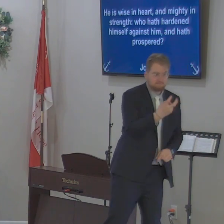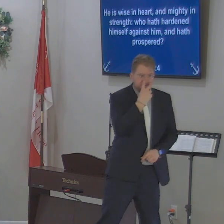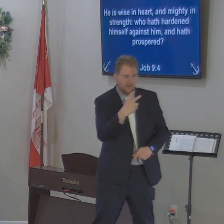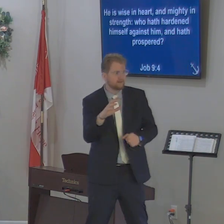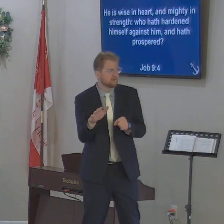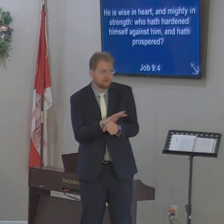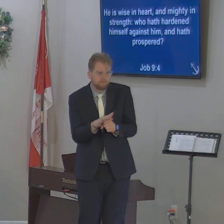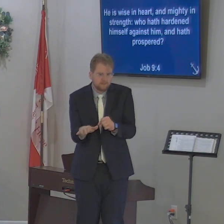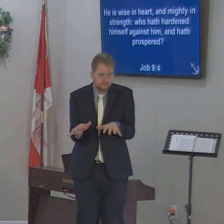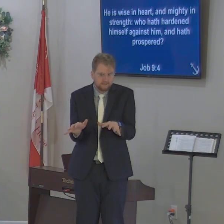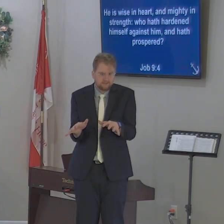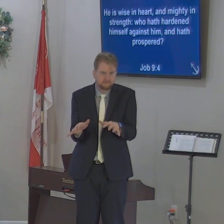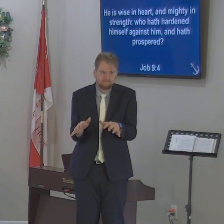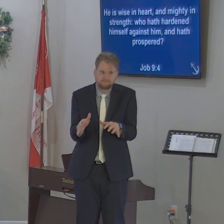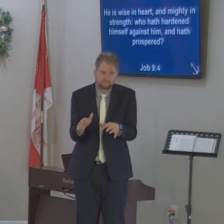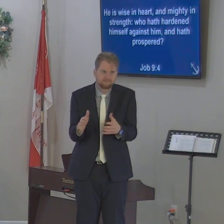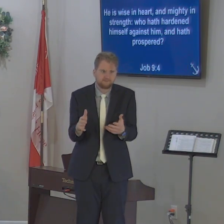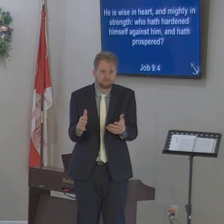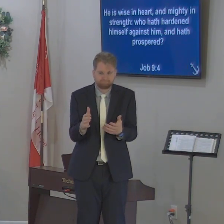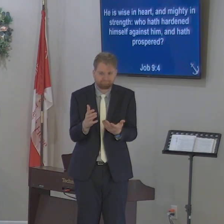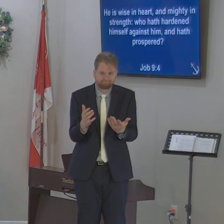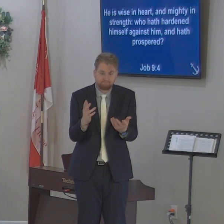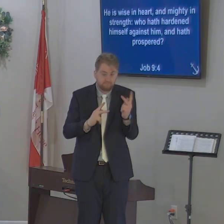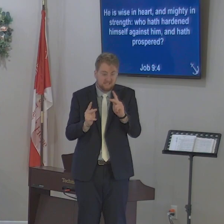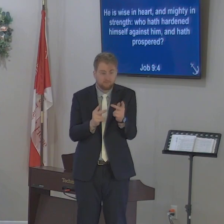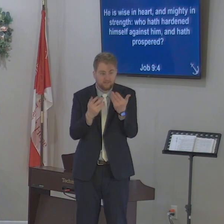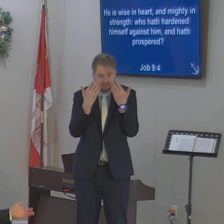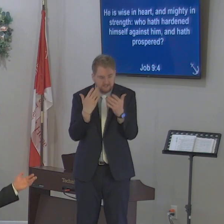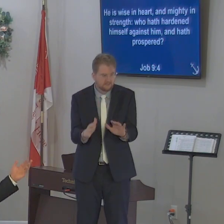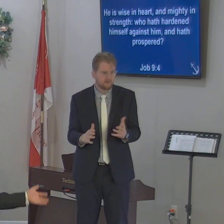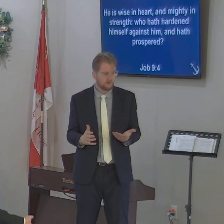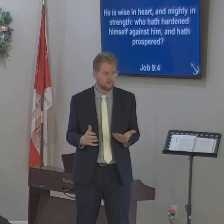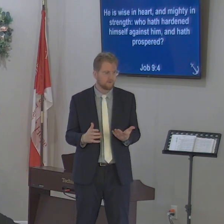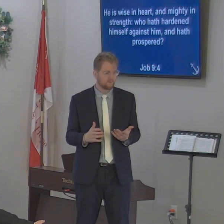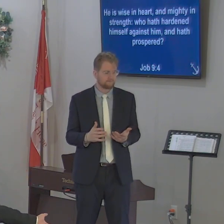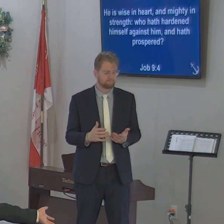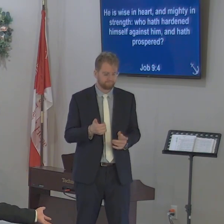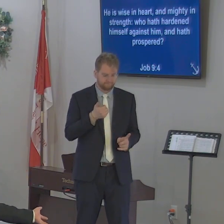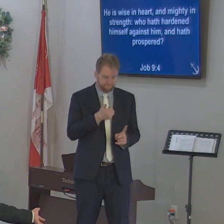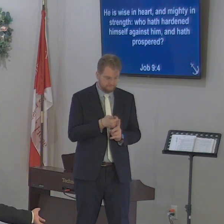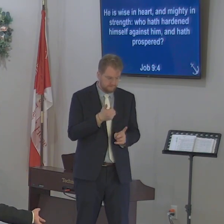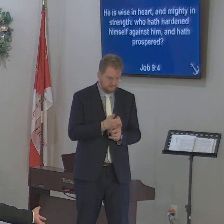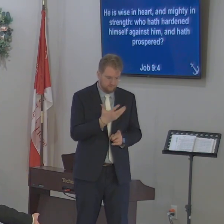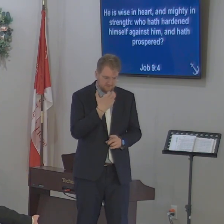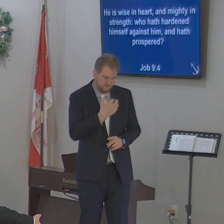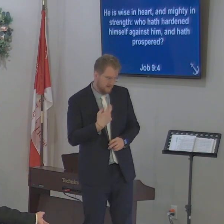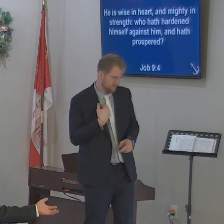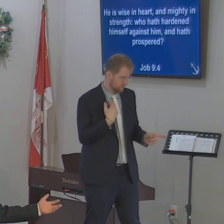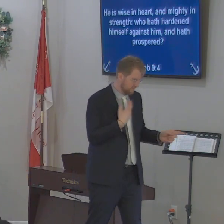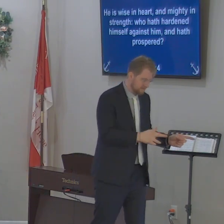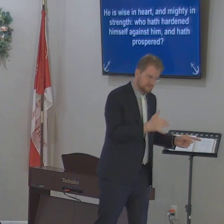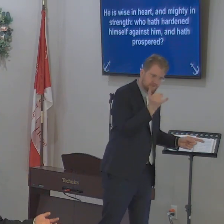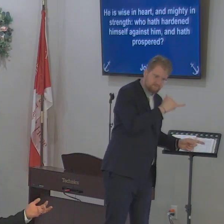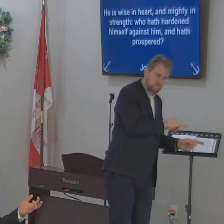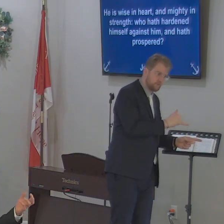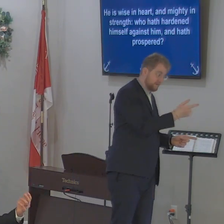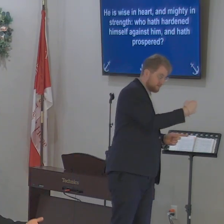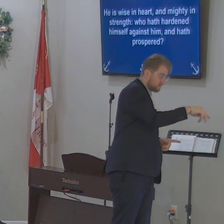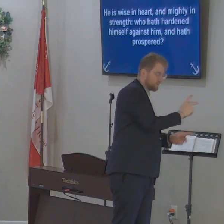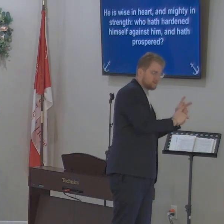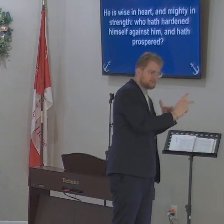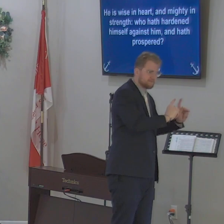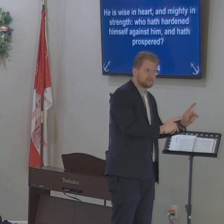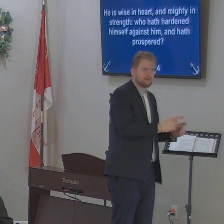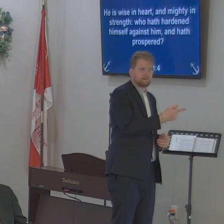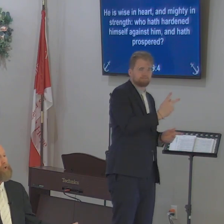Not because I'm mad at them. I'm really mad at the religion that's lying to them and fooling them into going into a devil's hell. They think because they said some